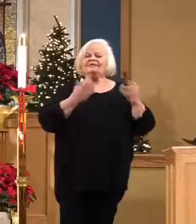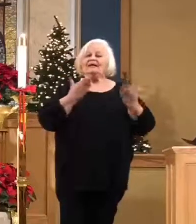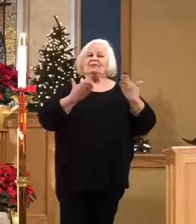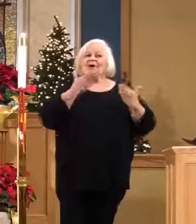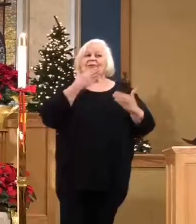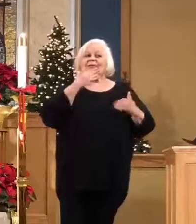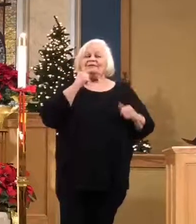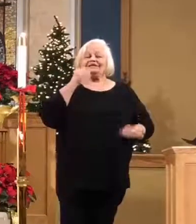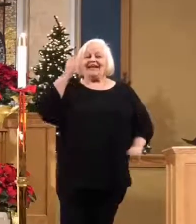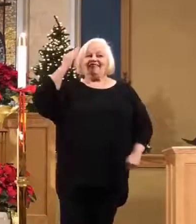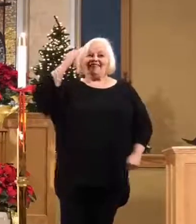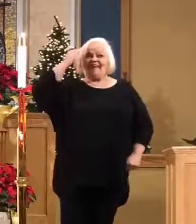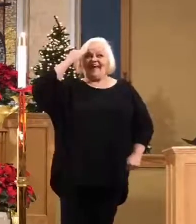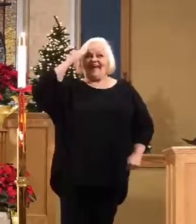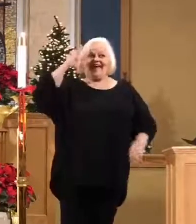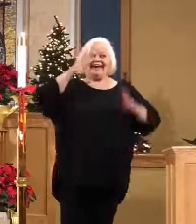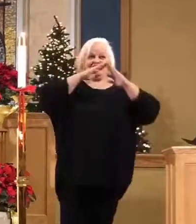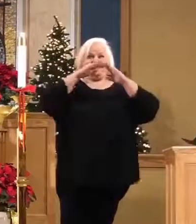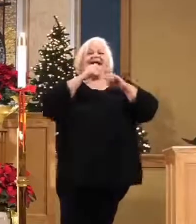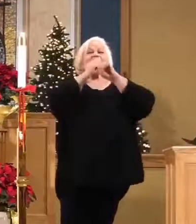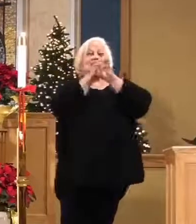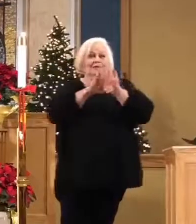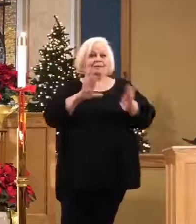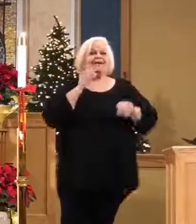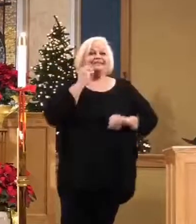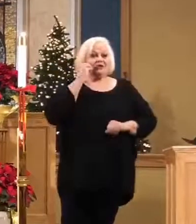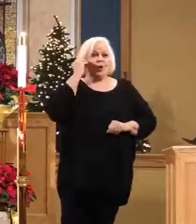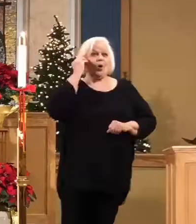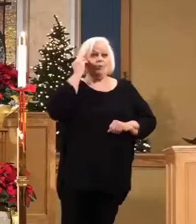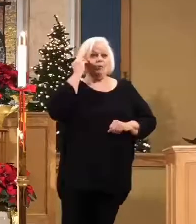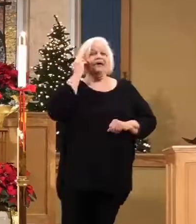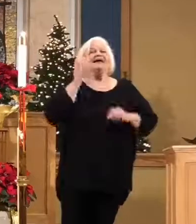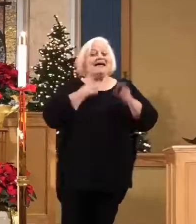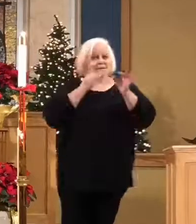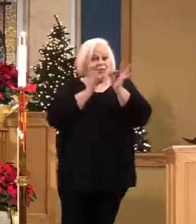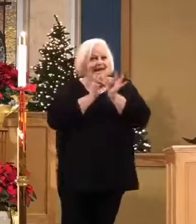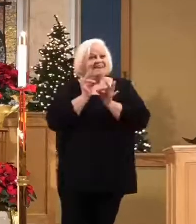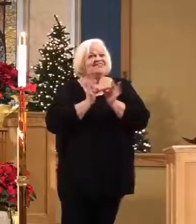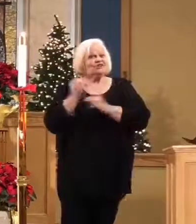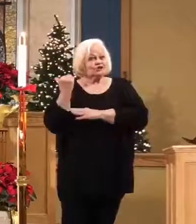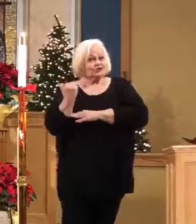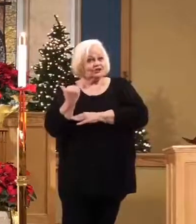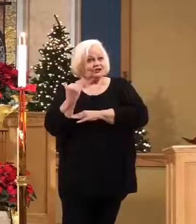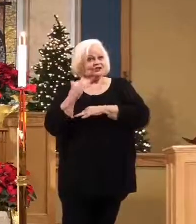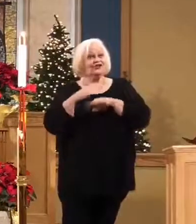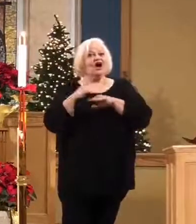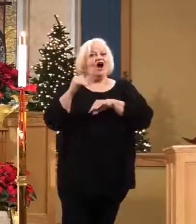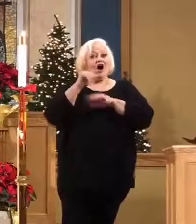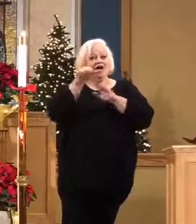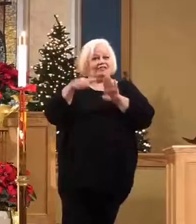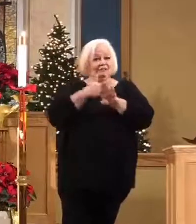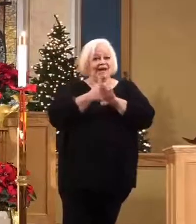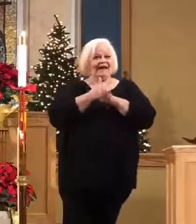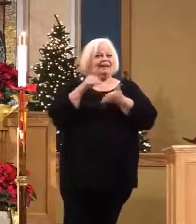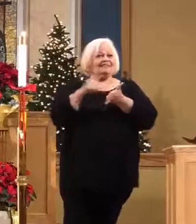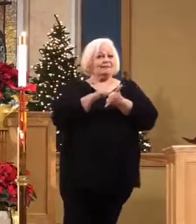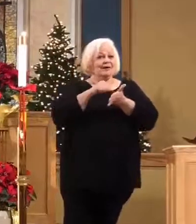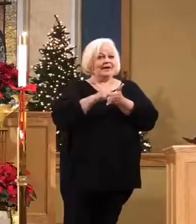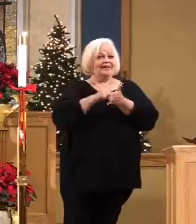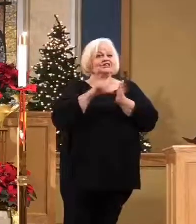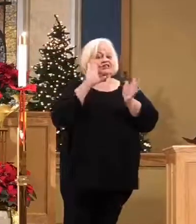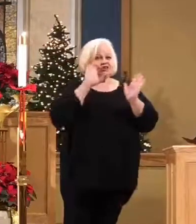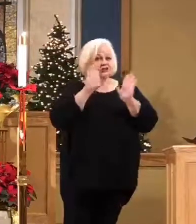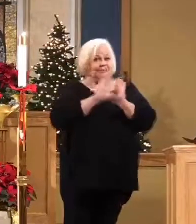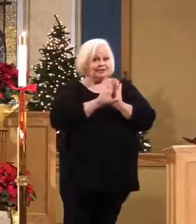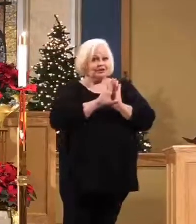the head of the house bless the home. And there's instructions on the back of that page. So there's a picture, and on the